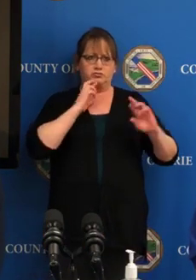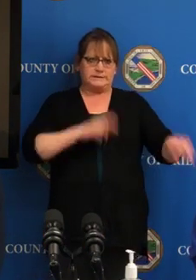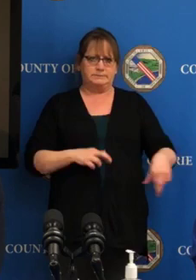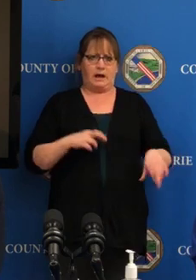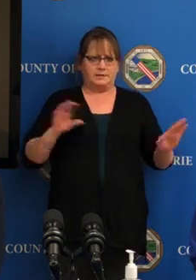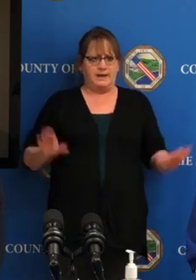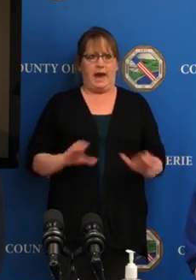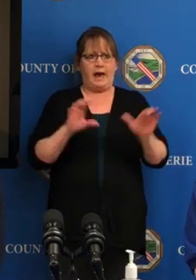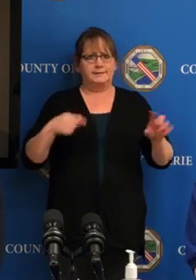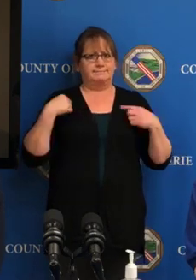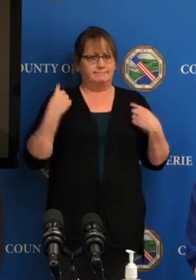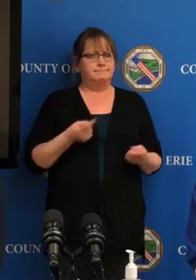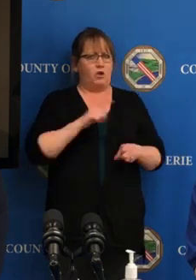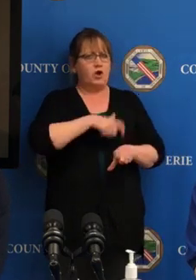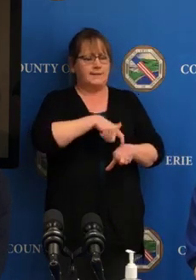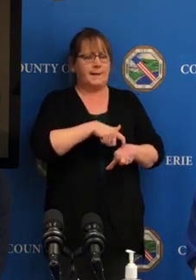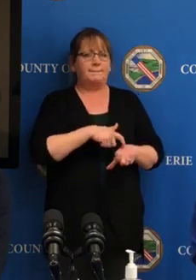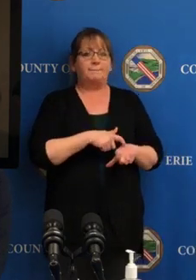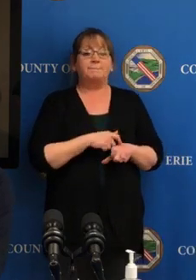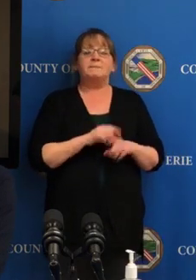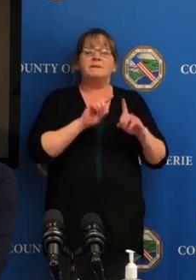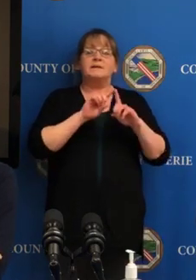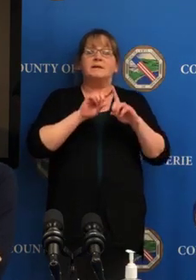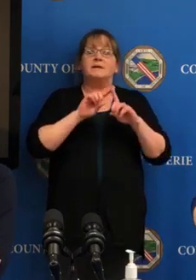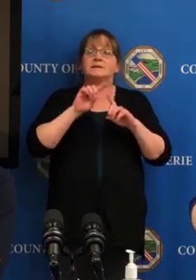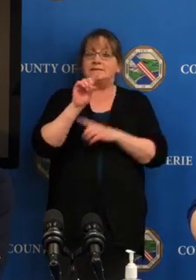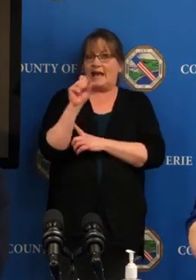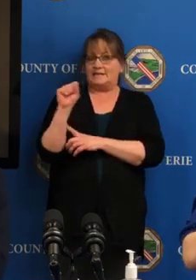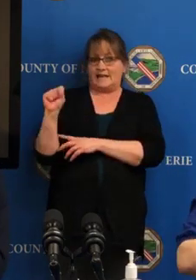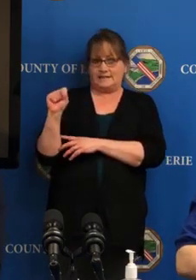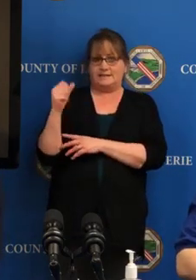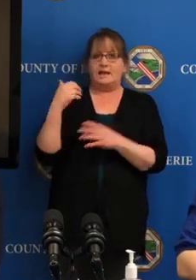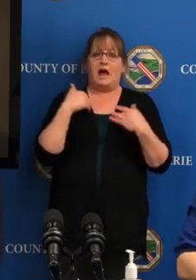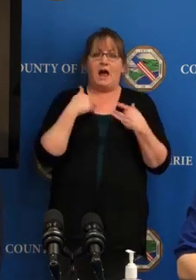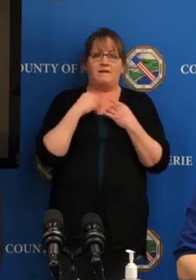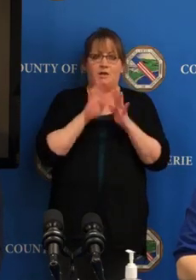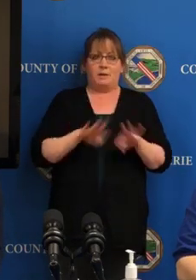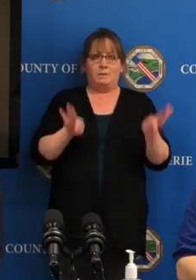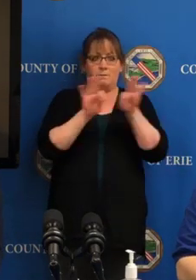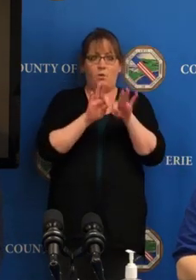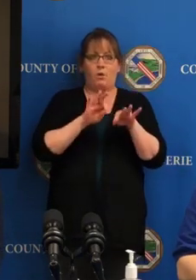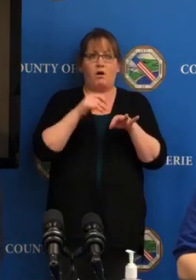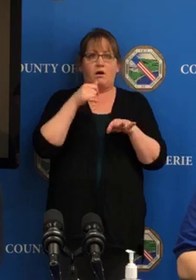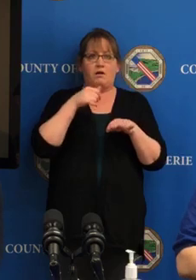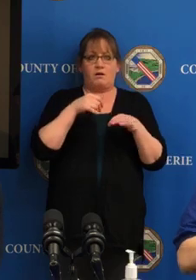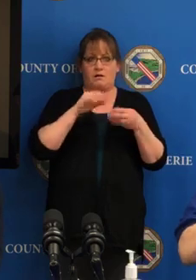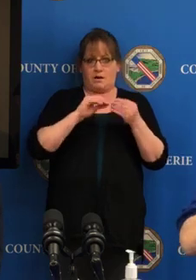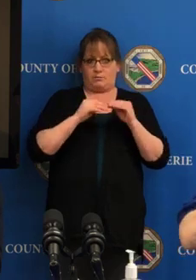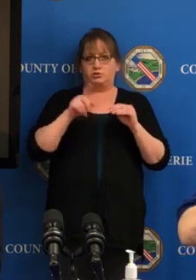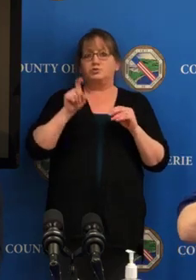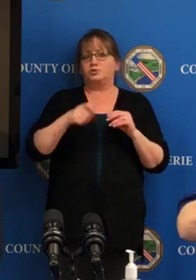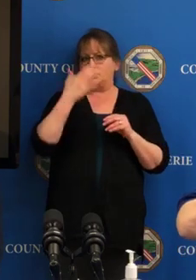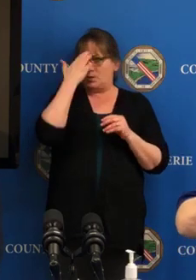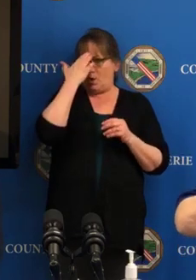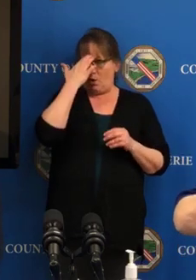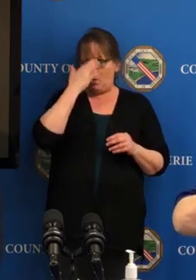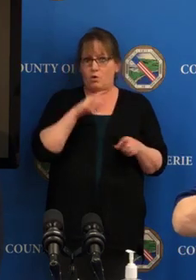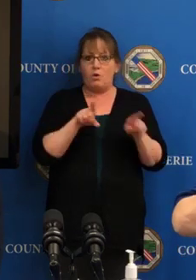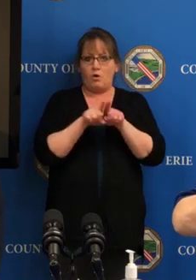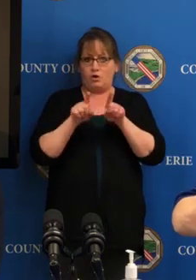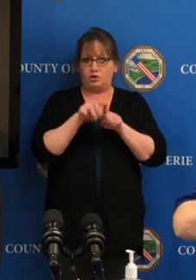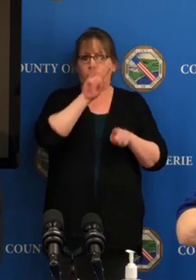now. Our Department of Social Services has got some important numbers you should be aware of, as well as a